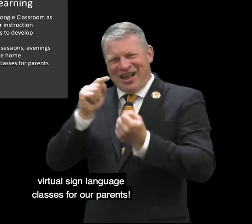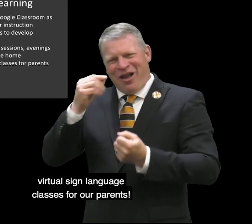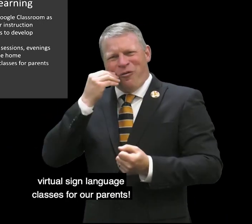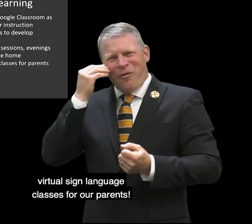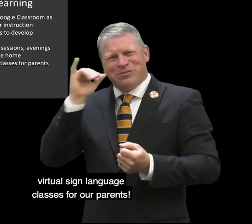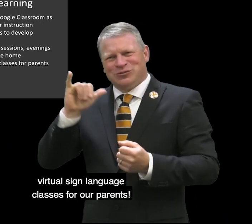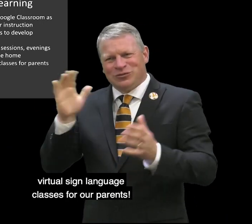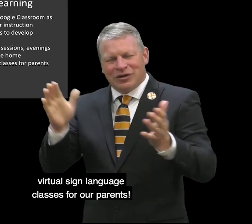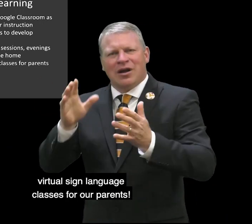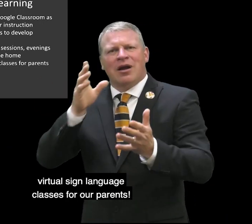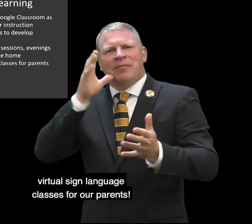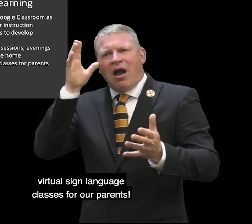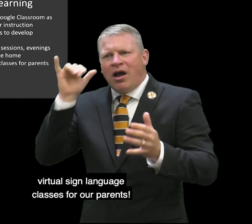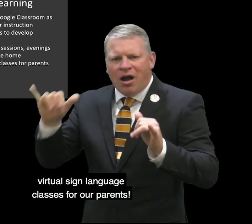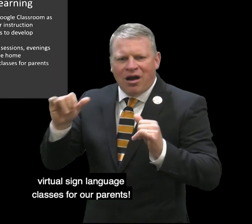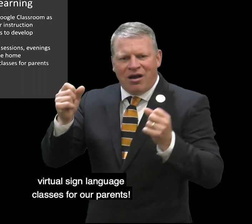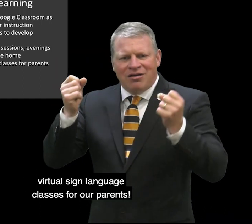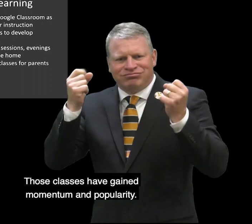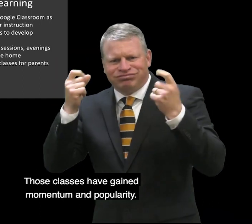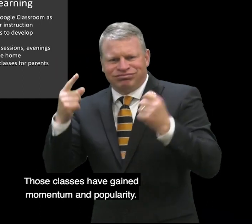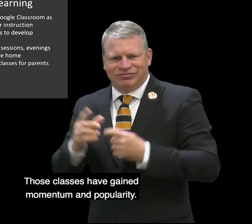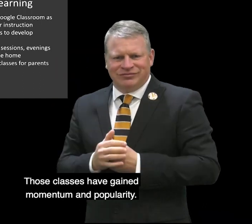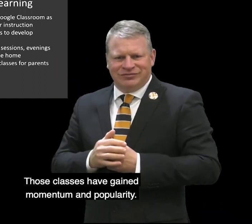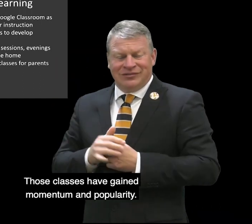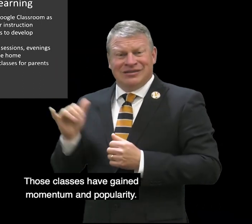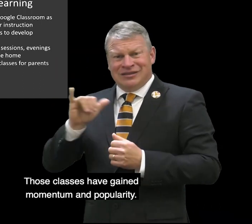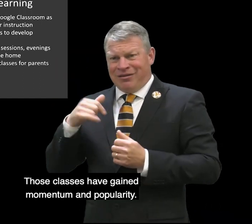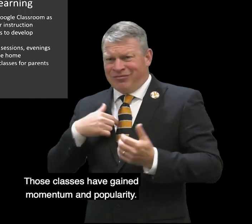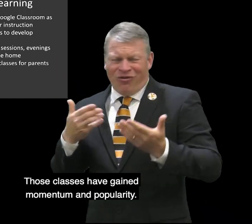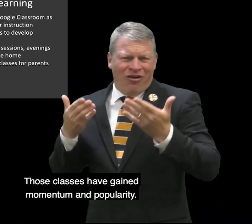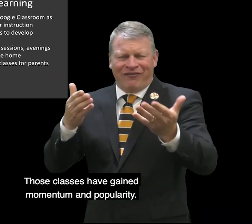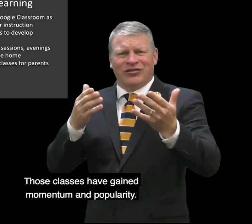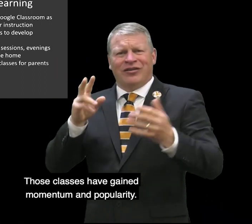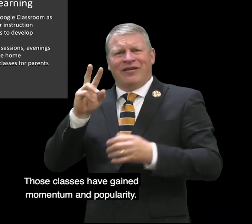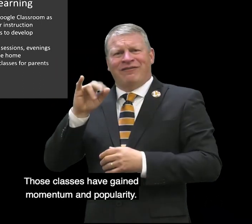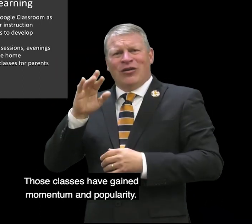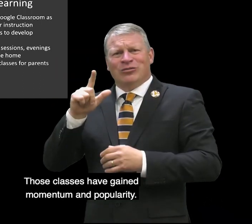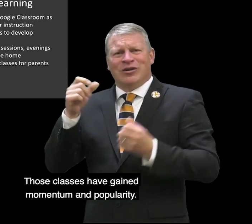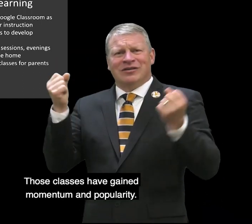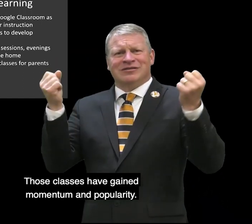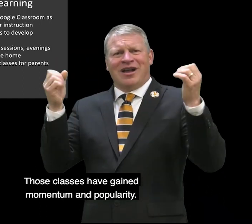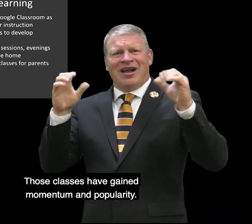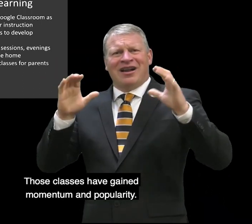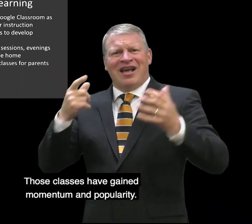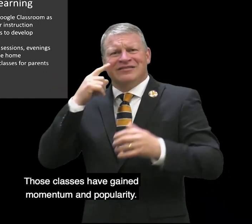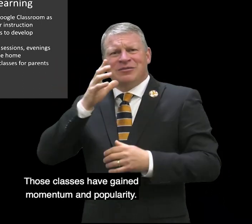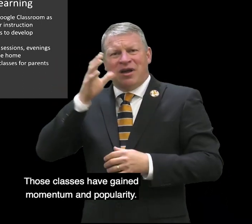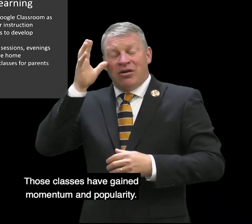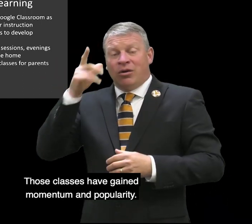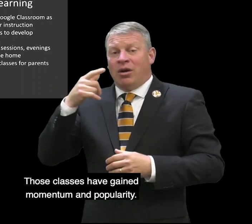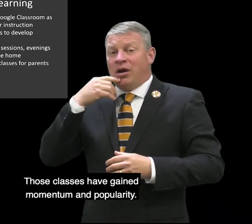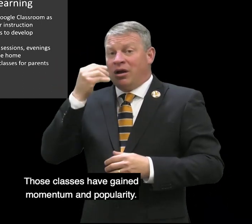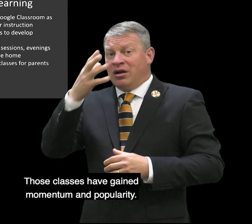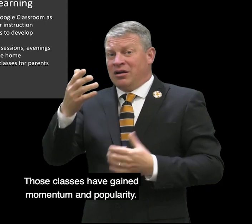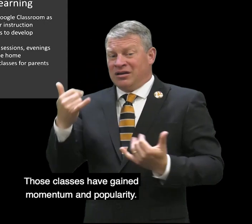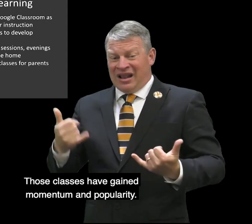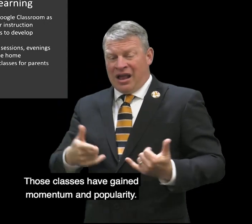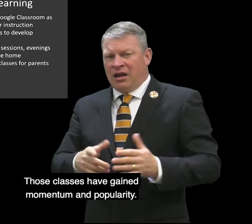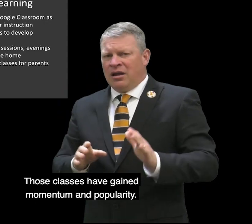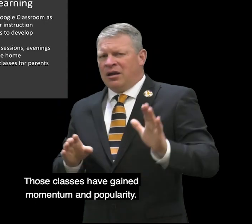to our families in this way. We're also continuing PBIS in the home and offering virtual sign language classes for